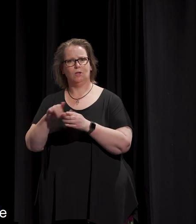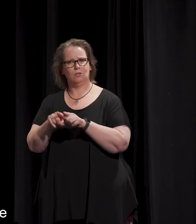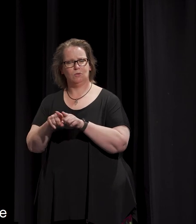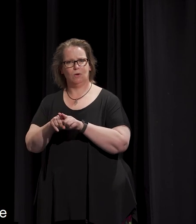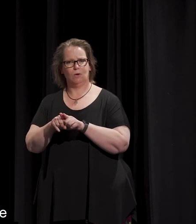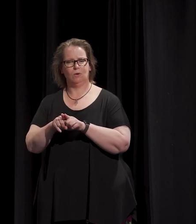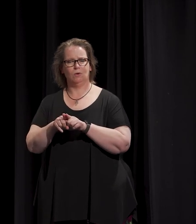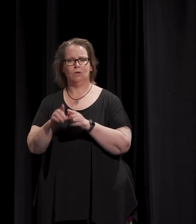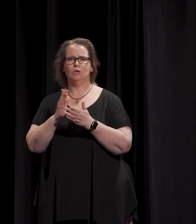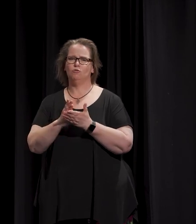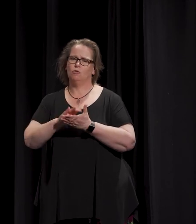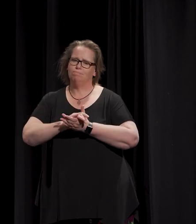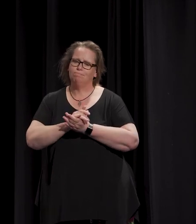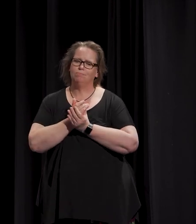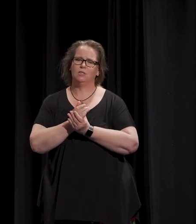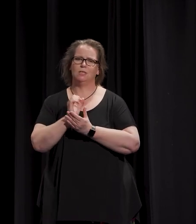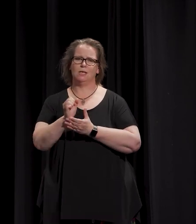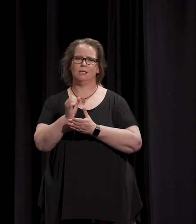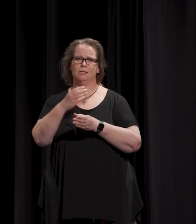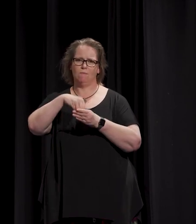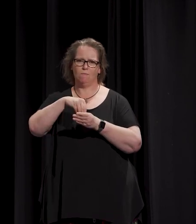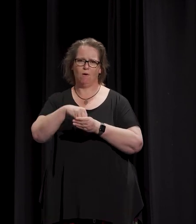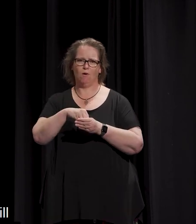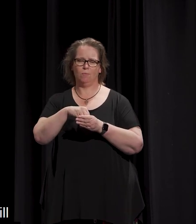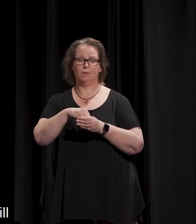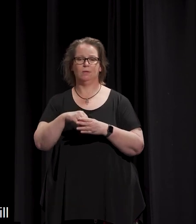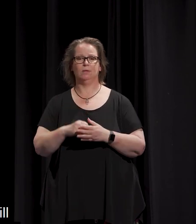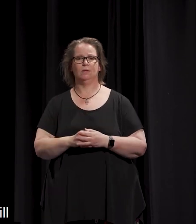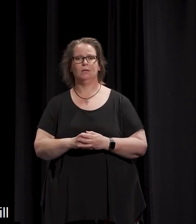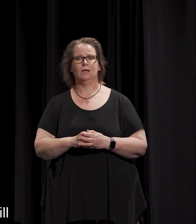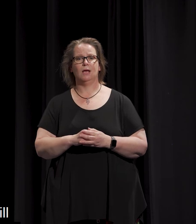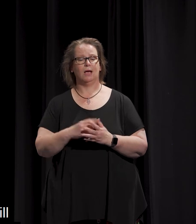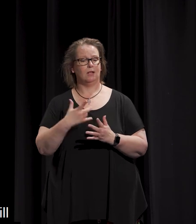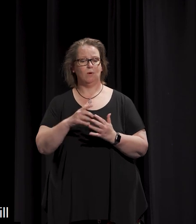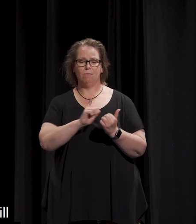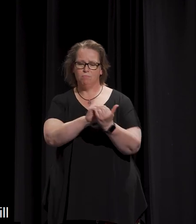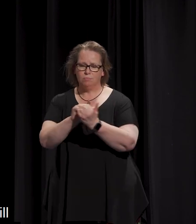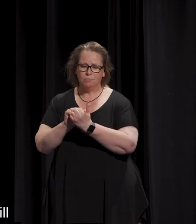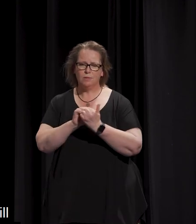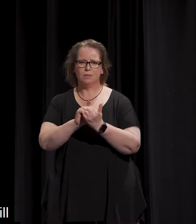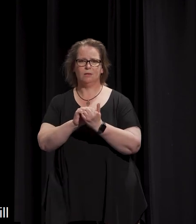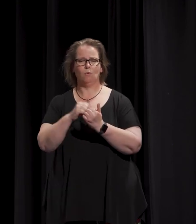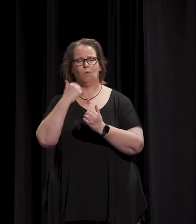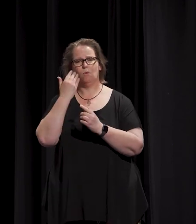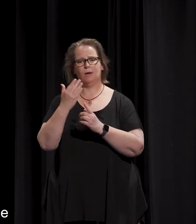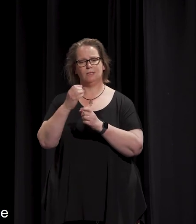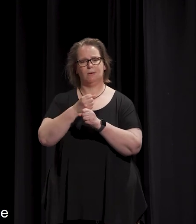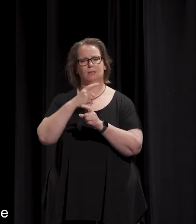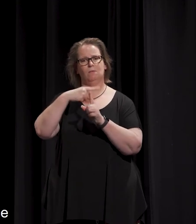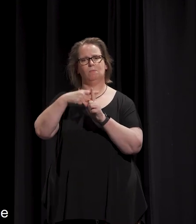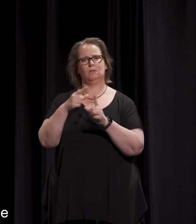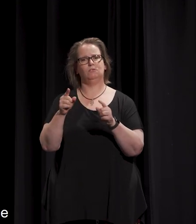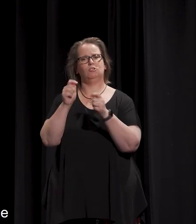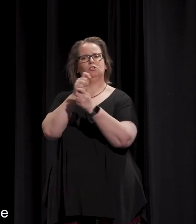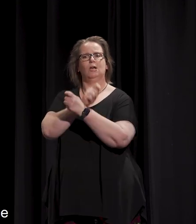sincerely appreciate the huge effort and wonderful contributions he has made, working with others to instill positive change at the college. We are very